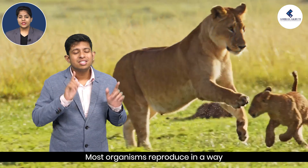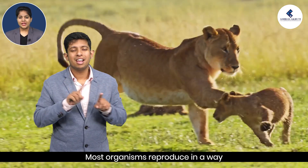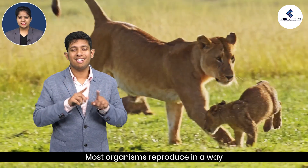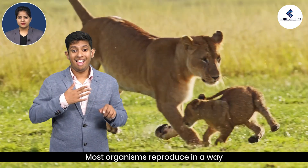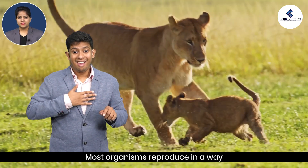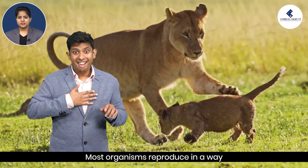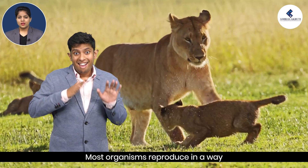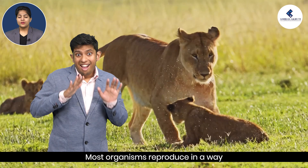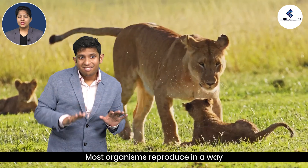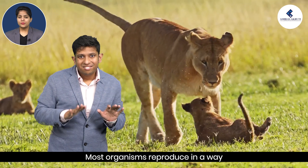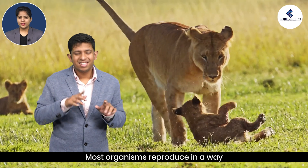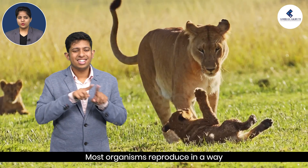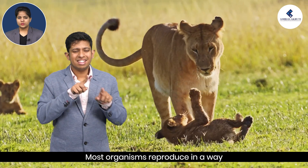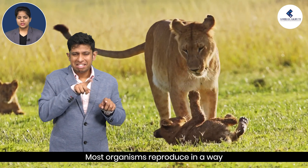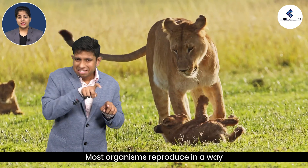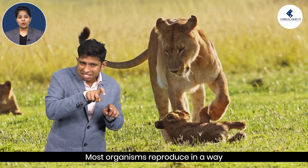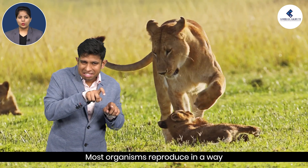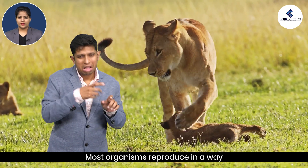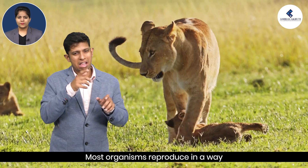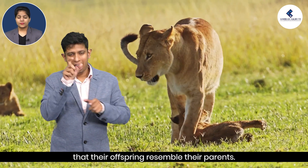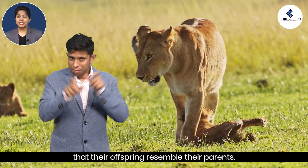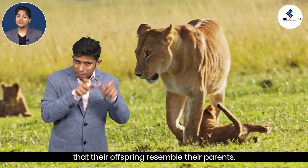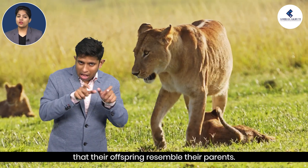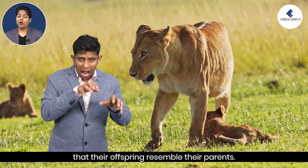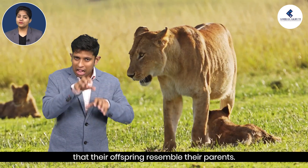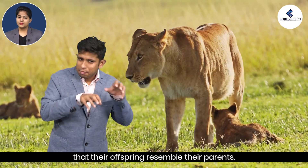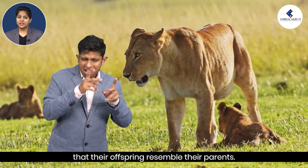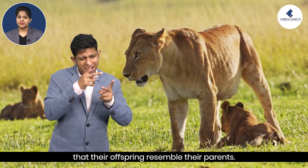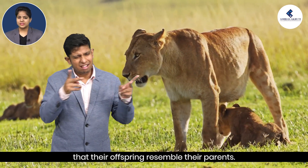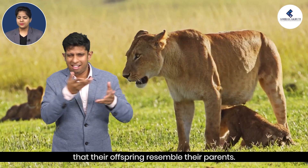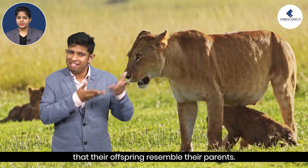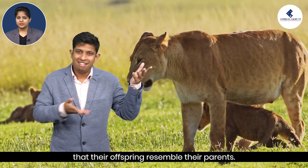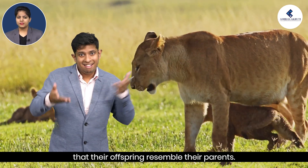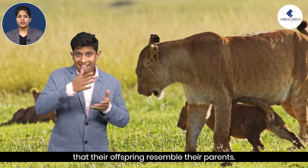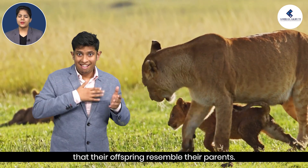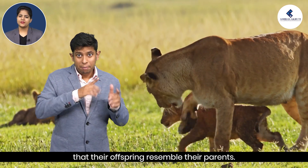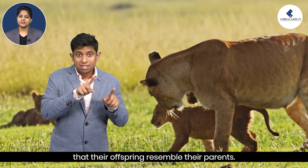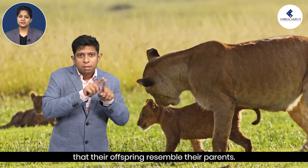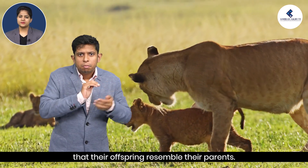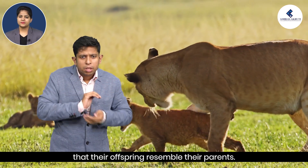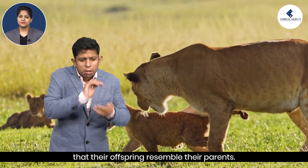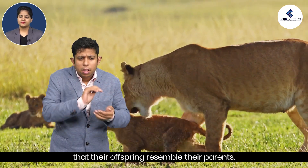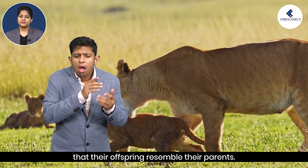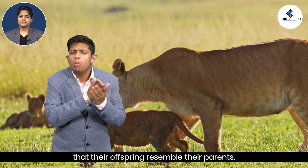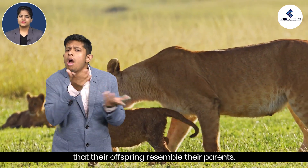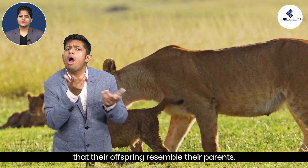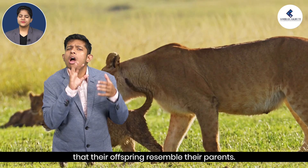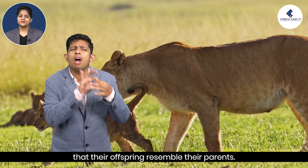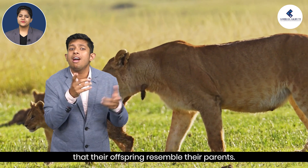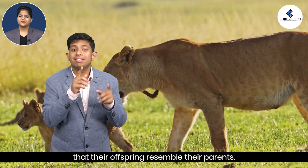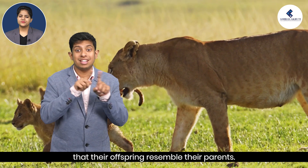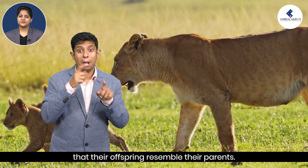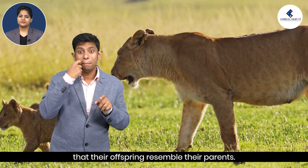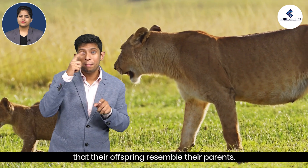Most organisms reproduce in a way that their offspring resemble their parents.